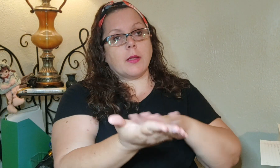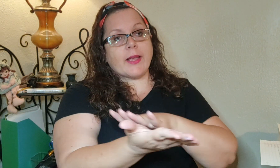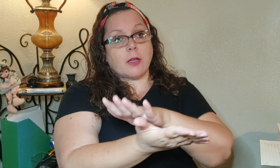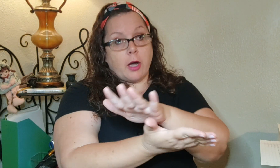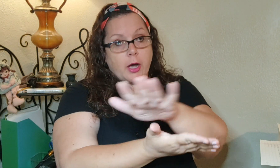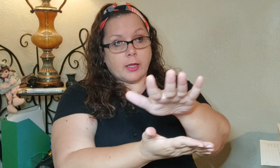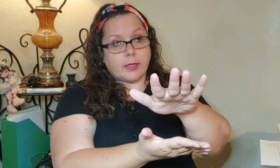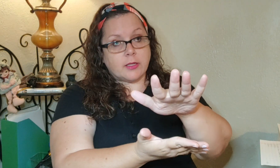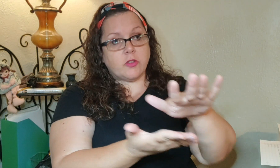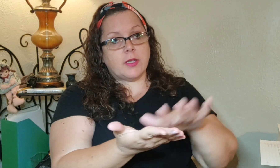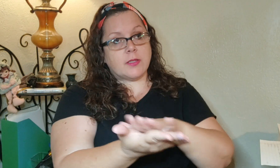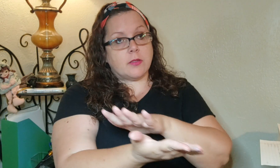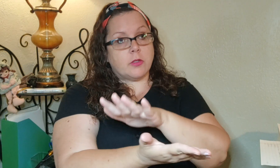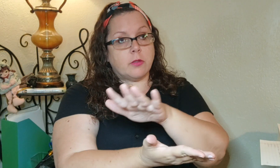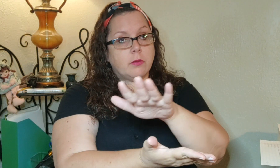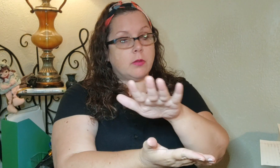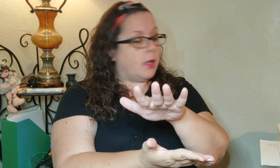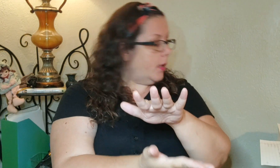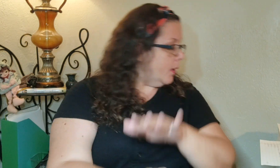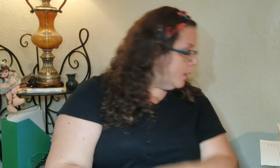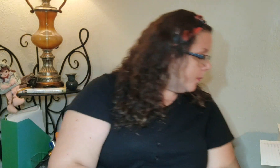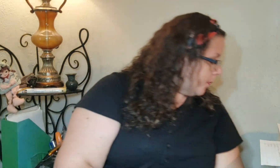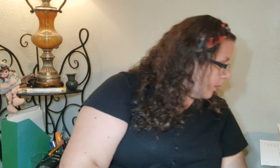like a college institute.